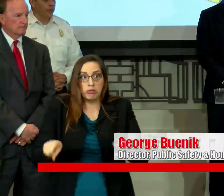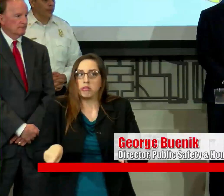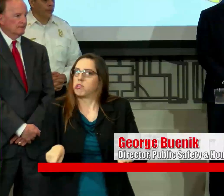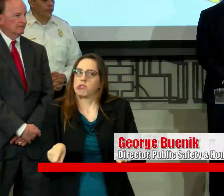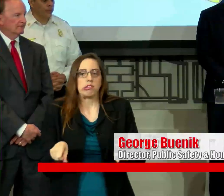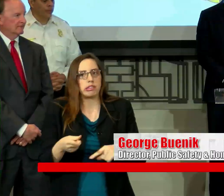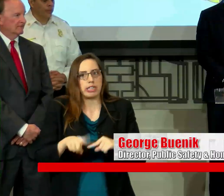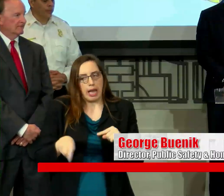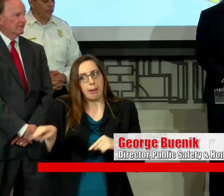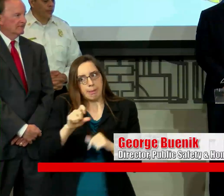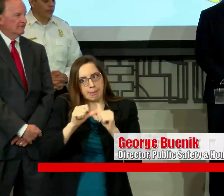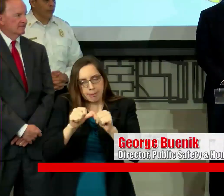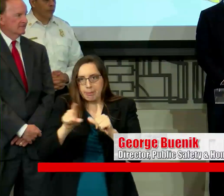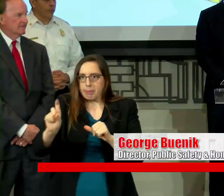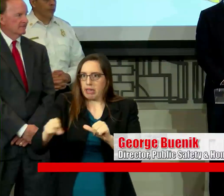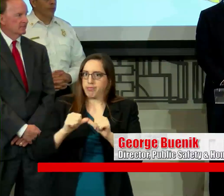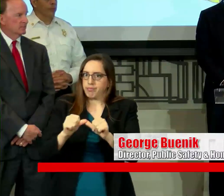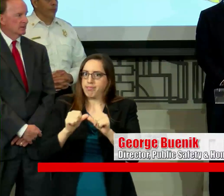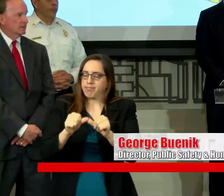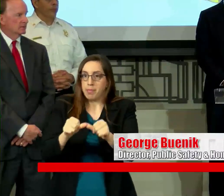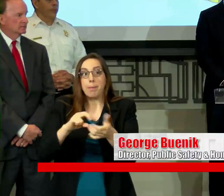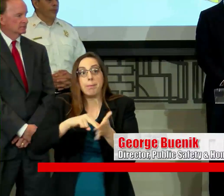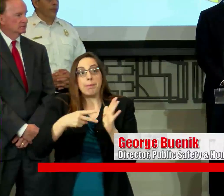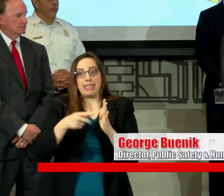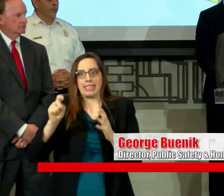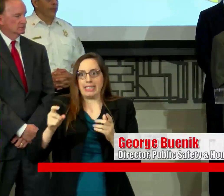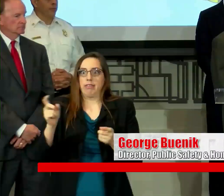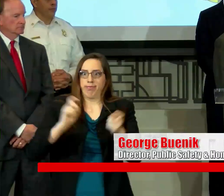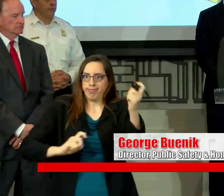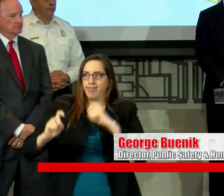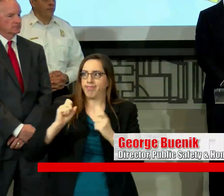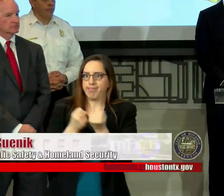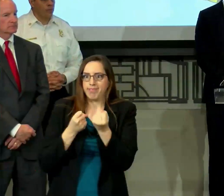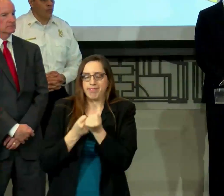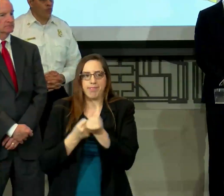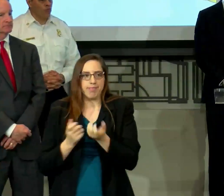really appreciate all the donations that we receive. Thank you, Mayor.